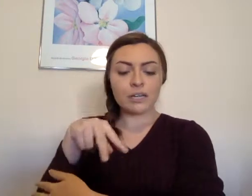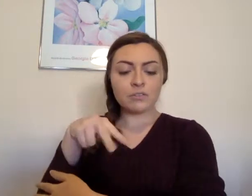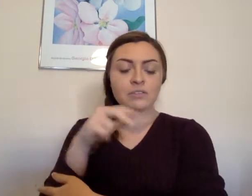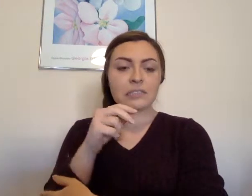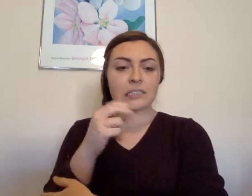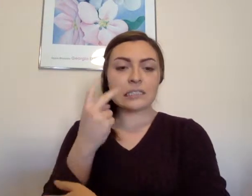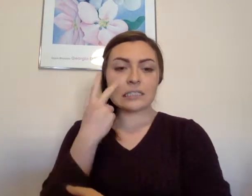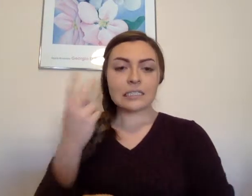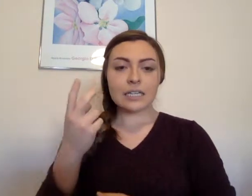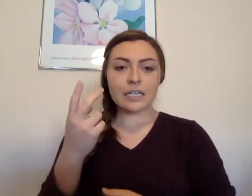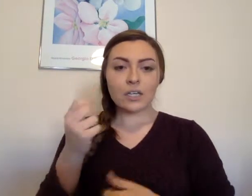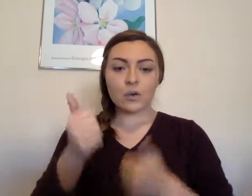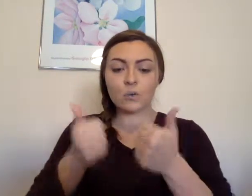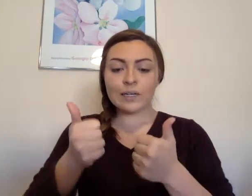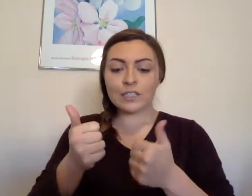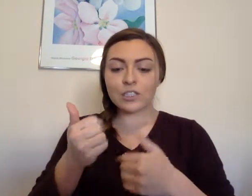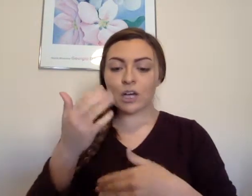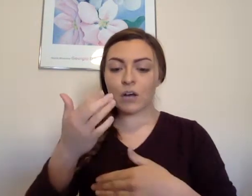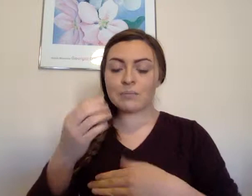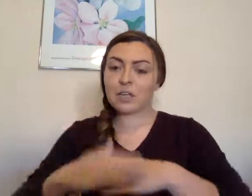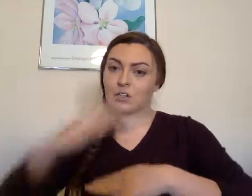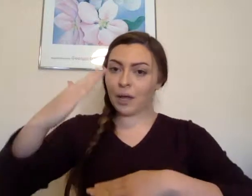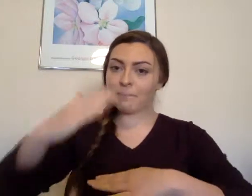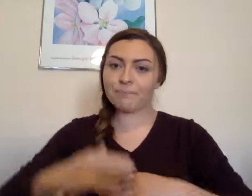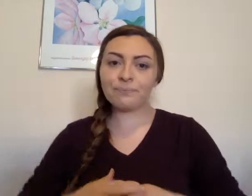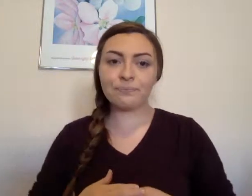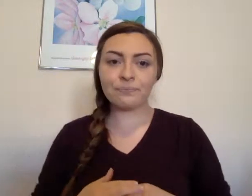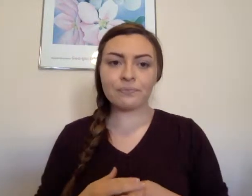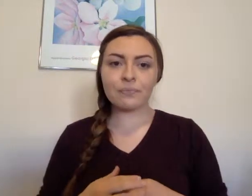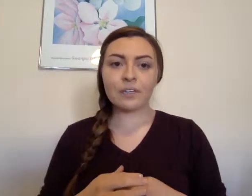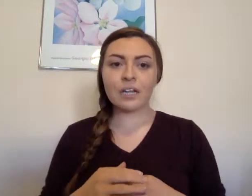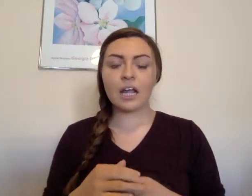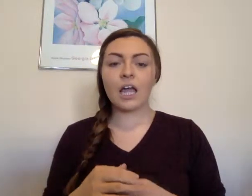Okay, unfold them. Now fold them back with the other arm on top.